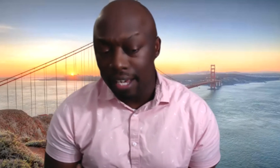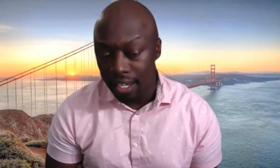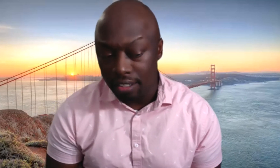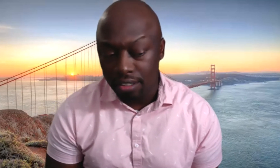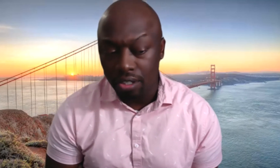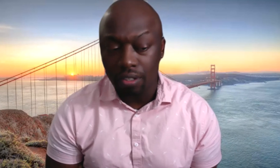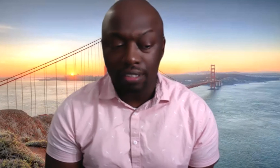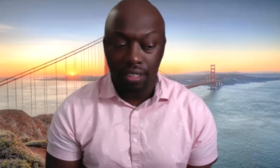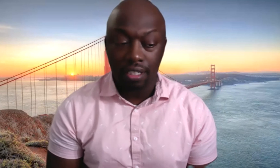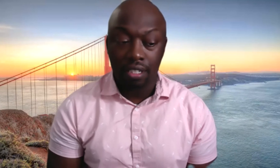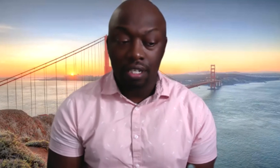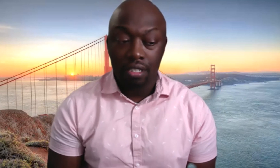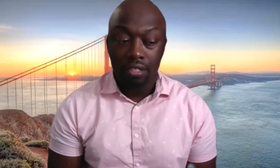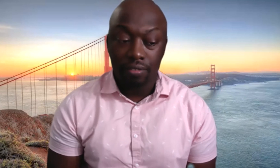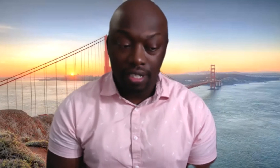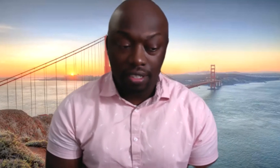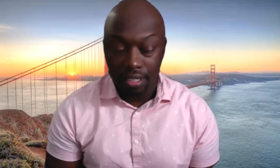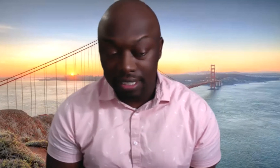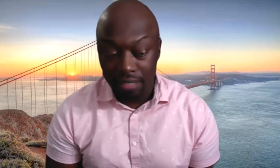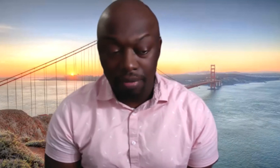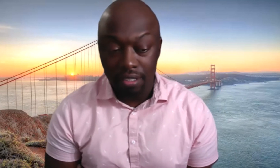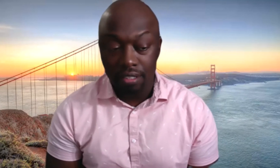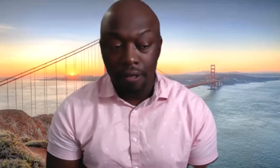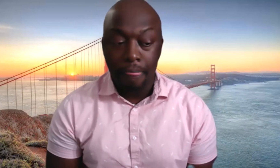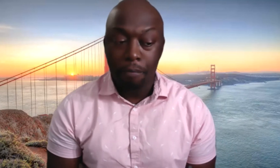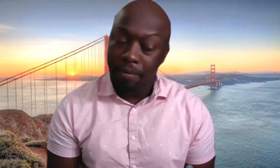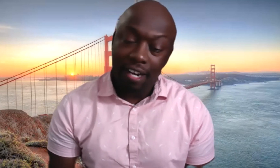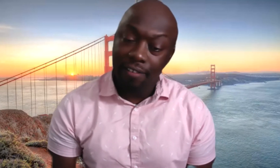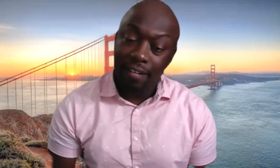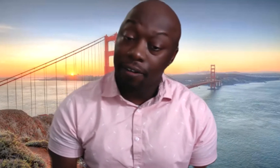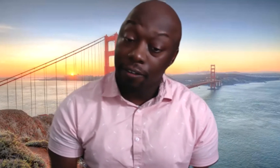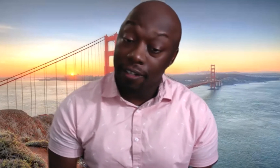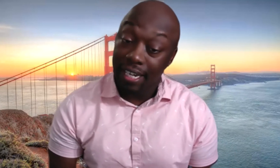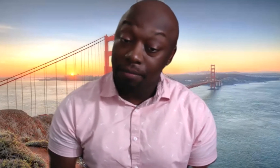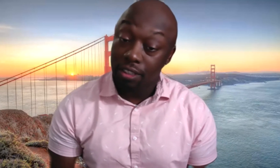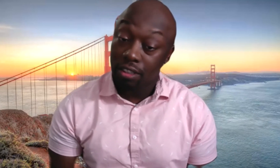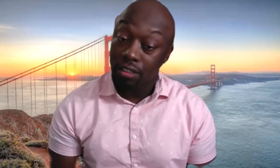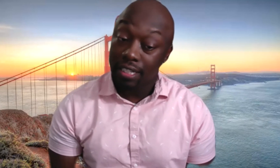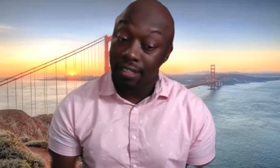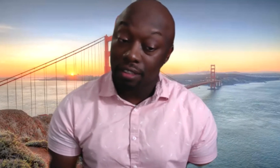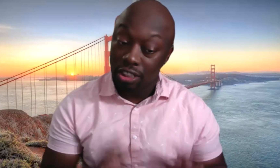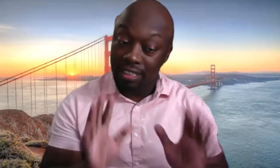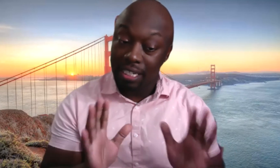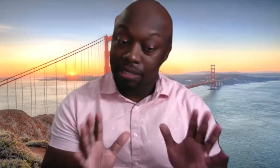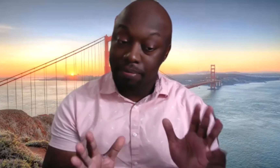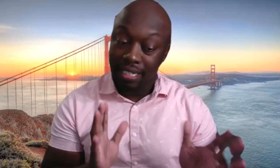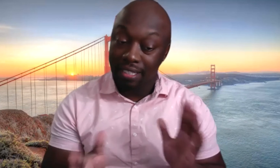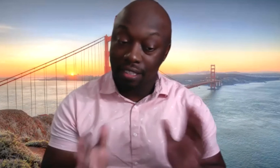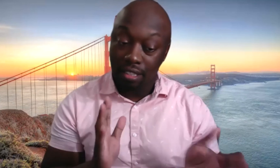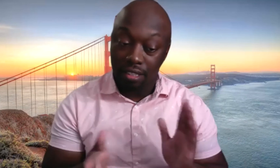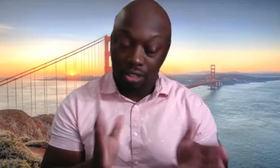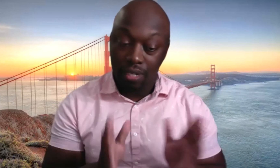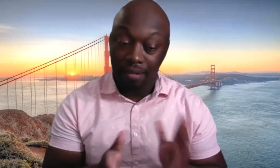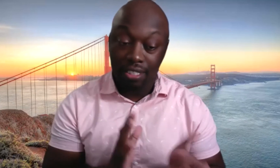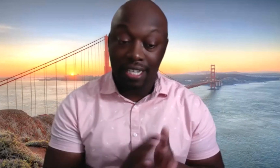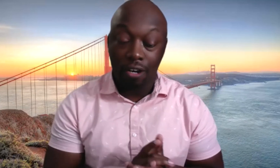on the age. So let's say you're 3 to 6 months, maybe not ready for a third language. Just keep speaking